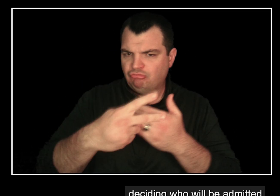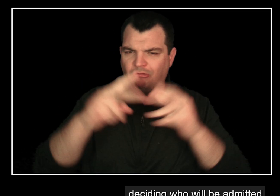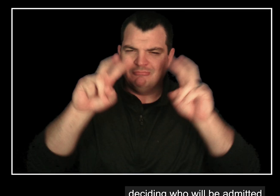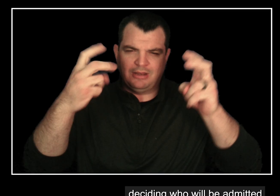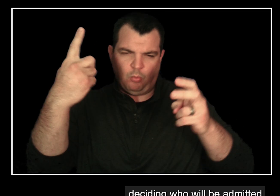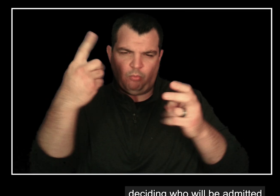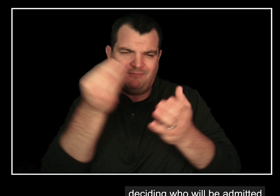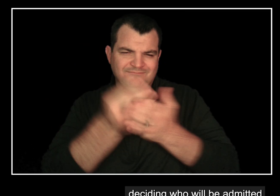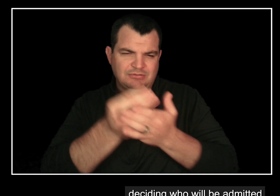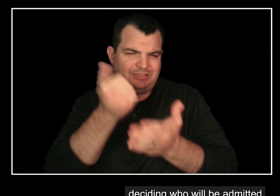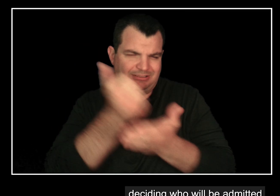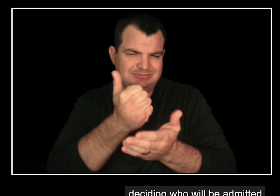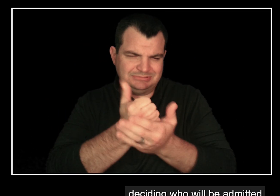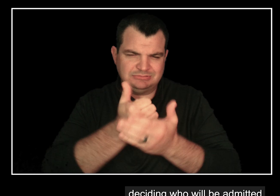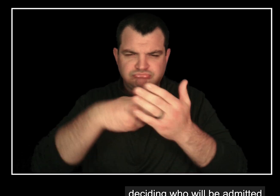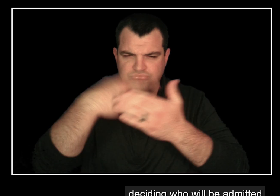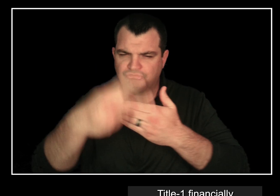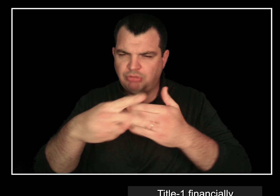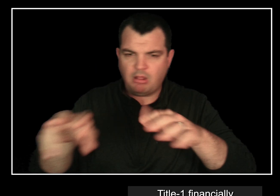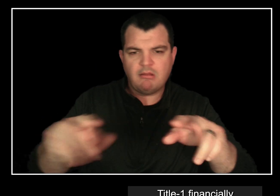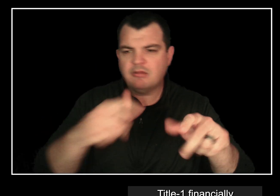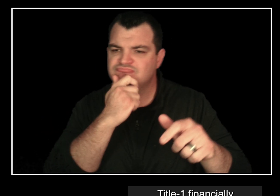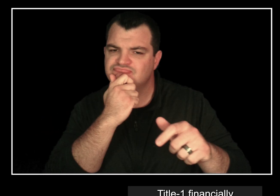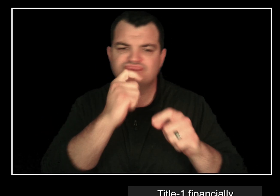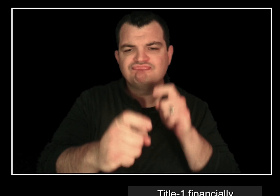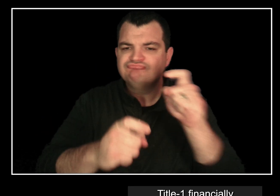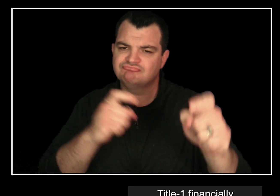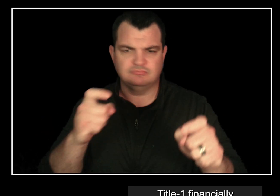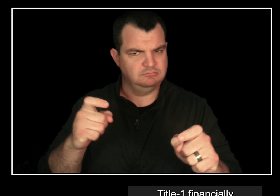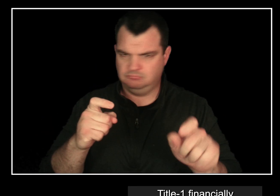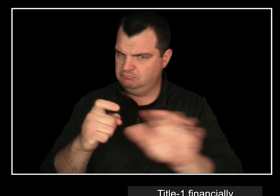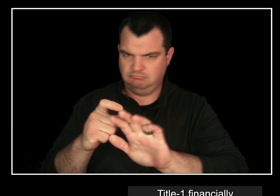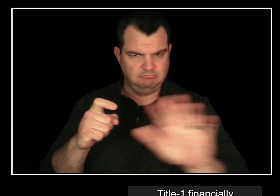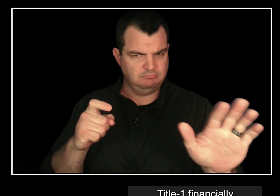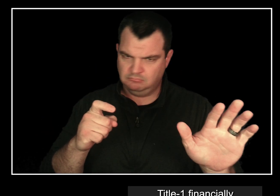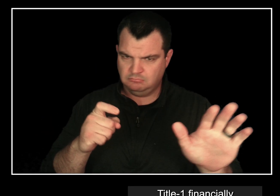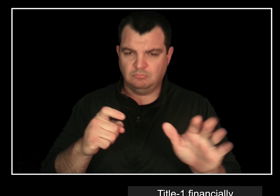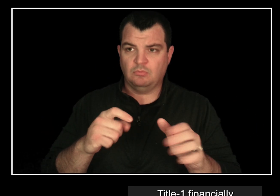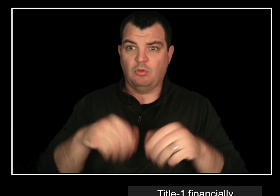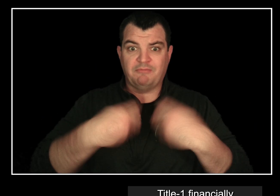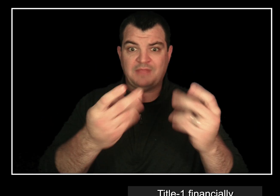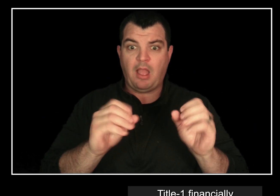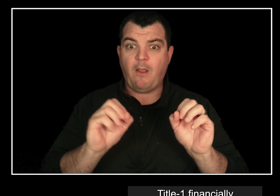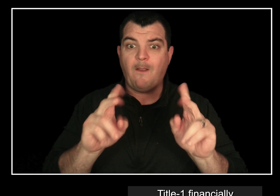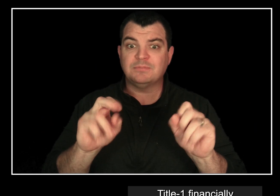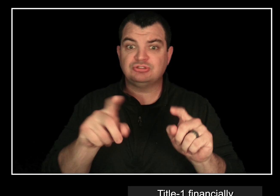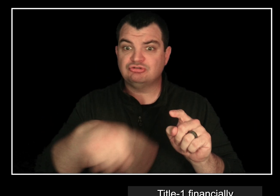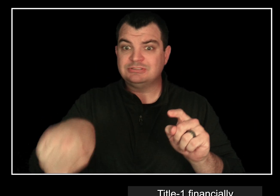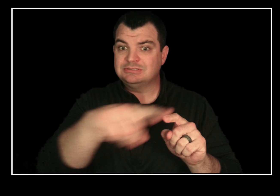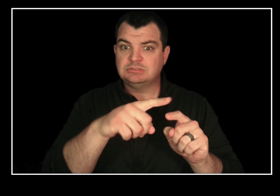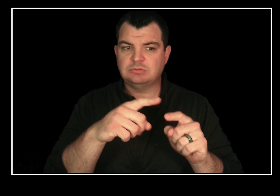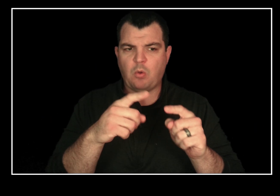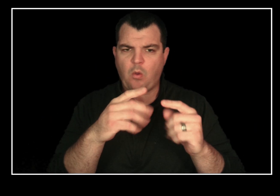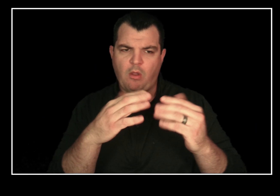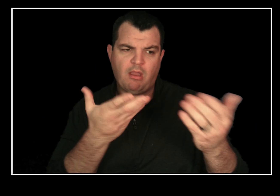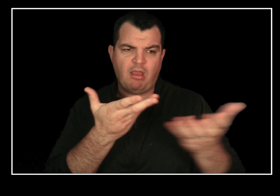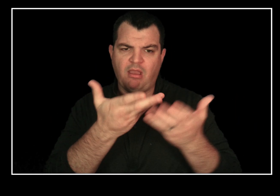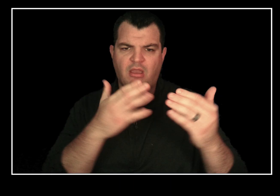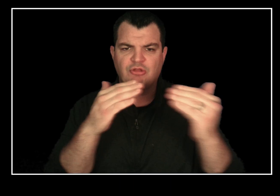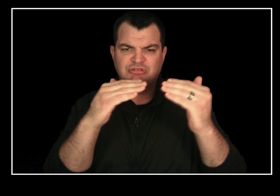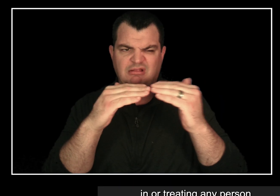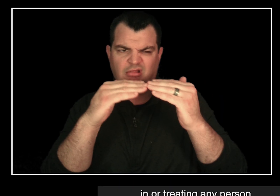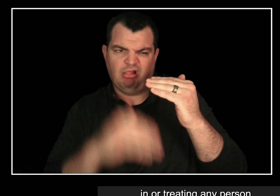admitted or have access to any WIOA Title I financially assisted program or activity,